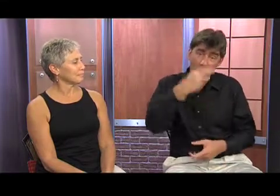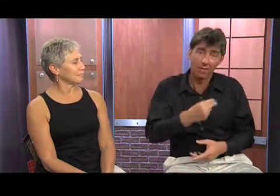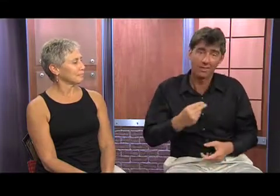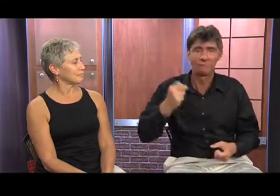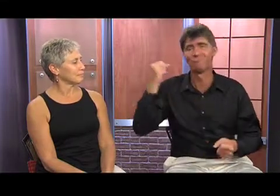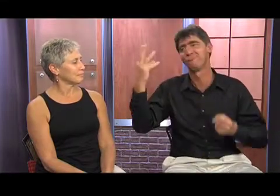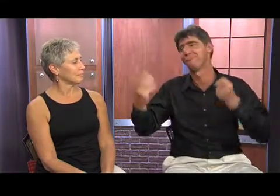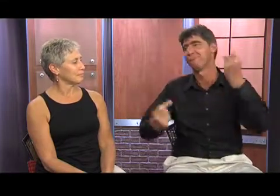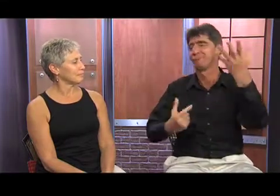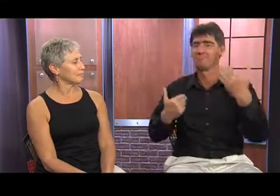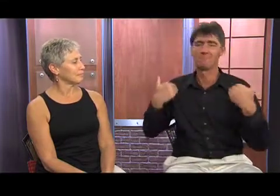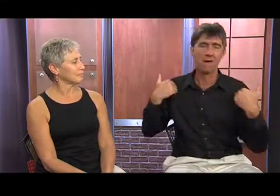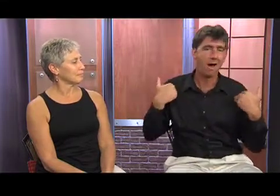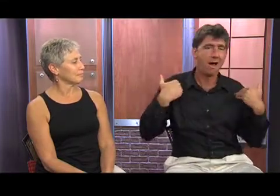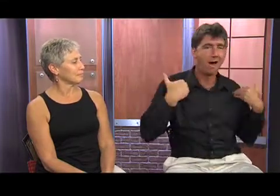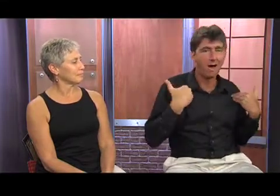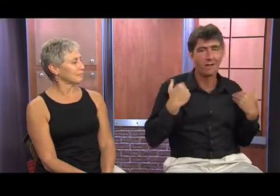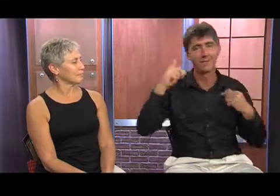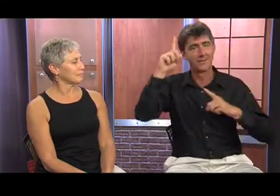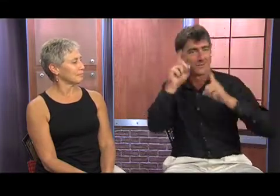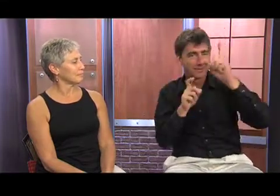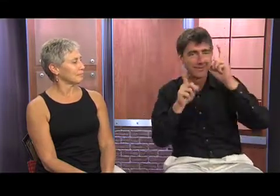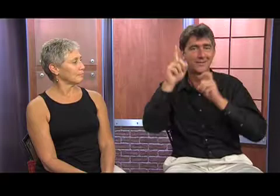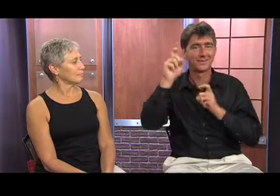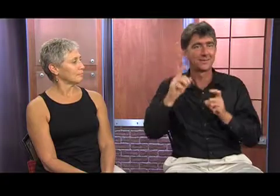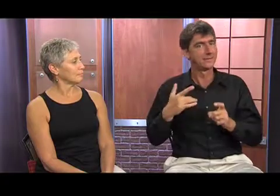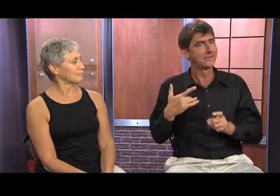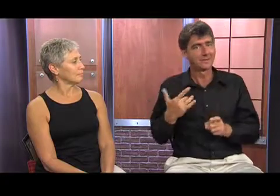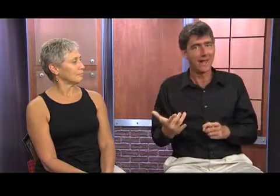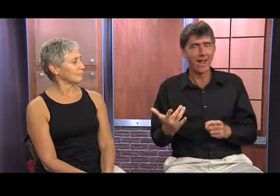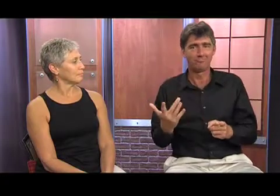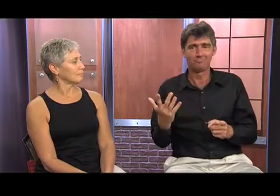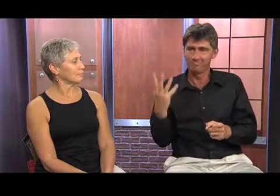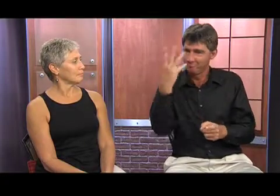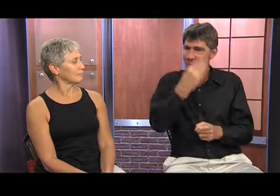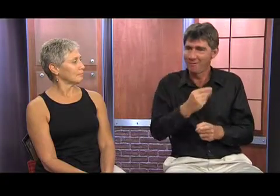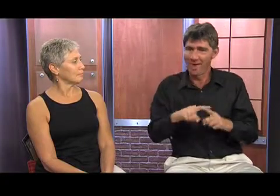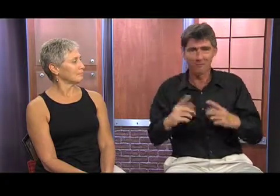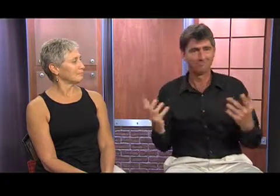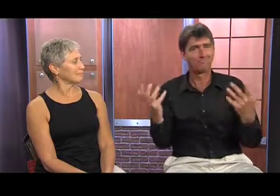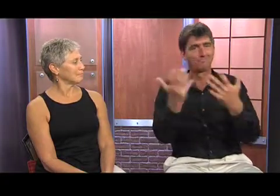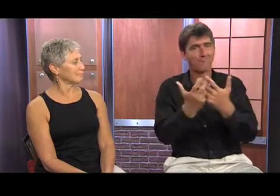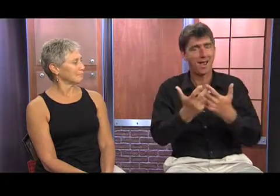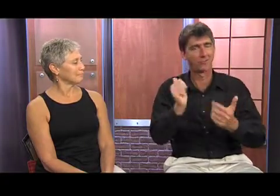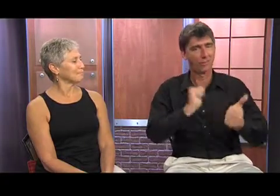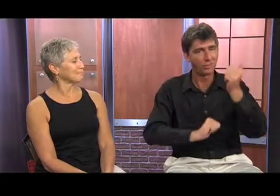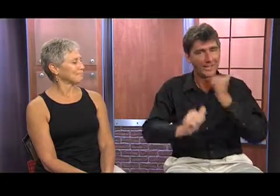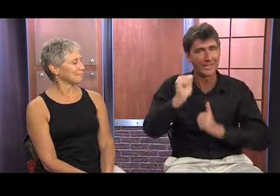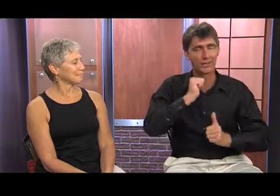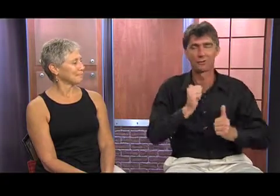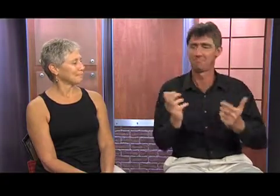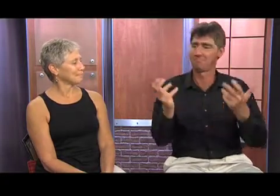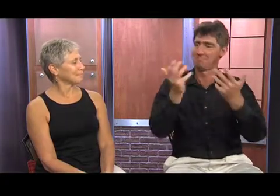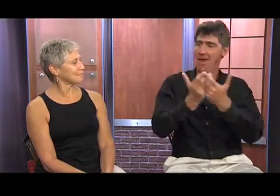facial expressions, the body language, all of that really does lend itself to theater